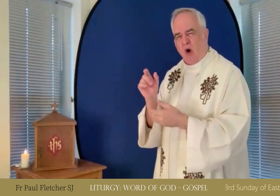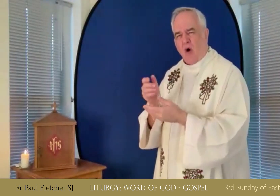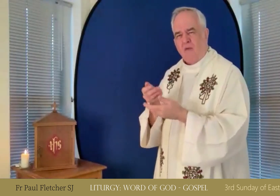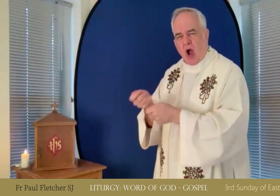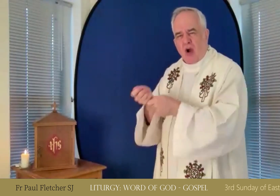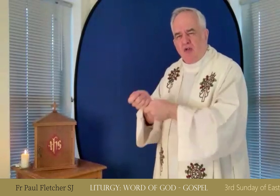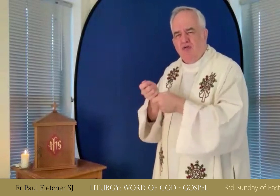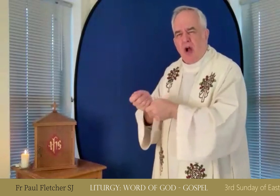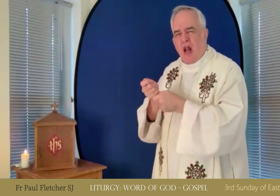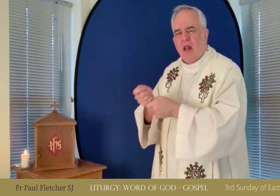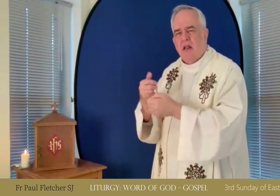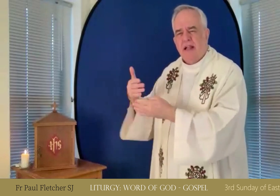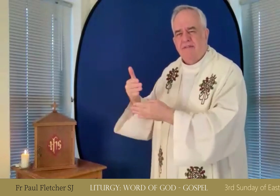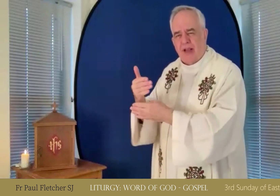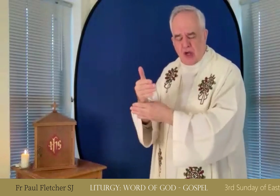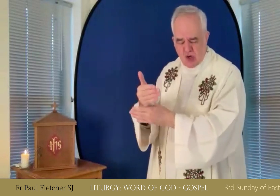or grilled fish.